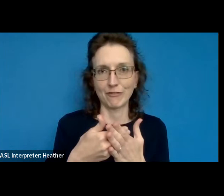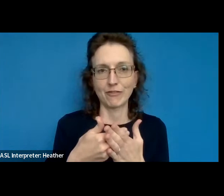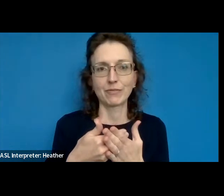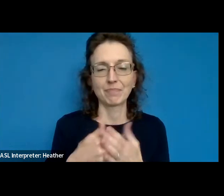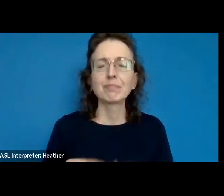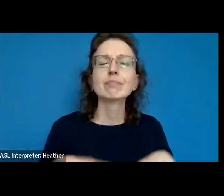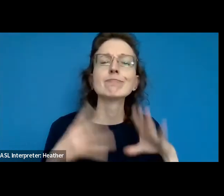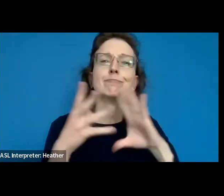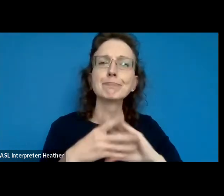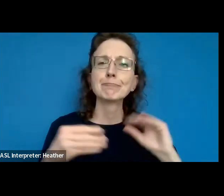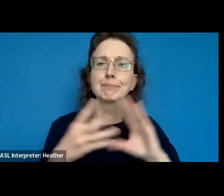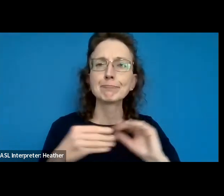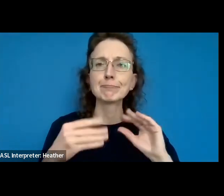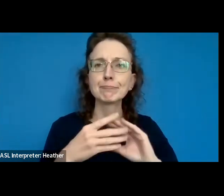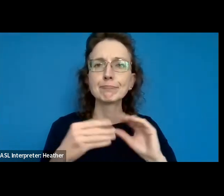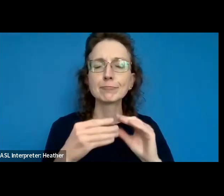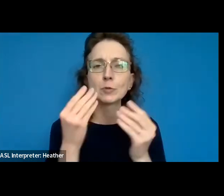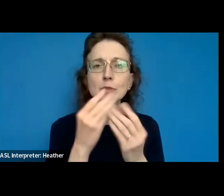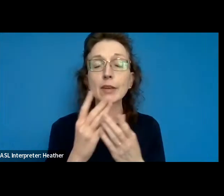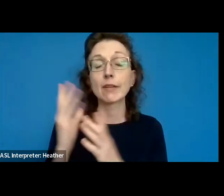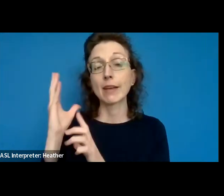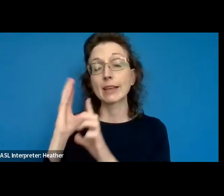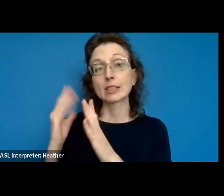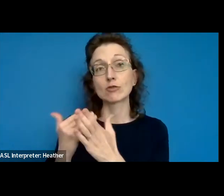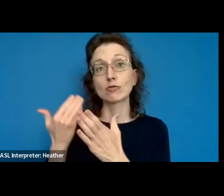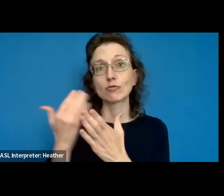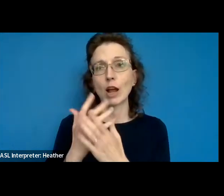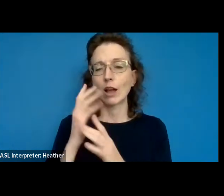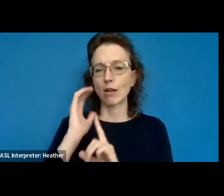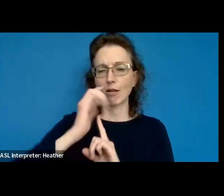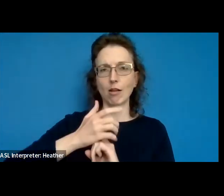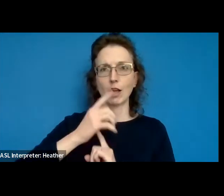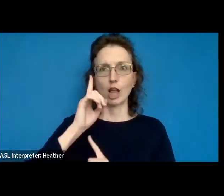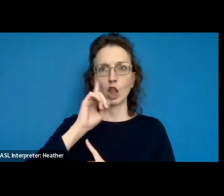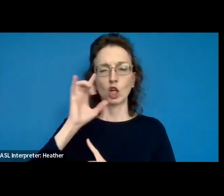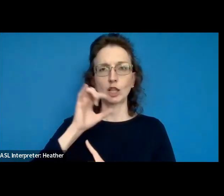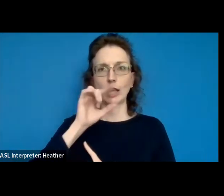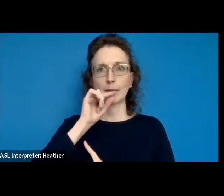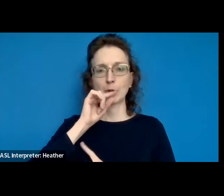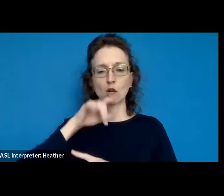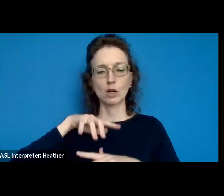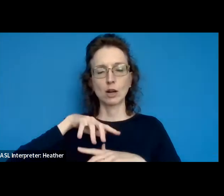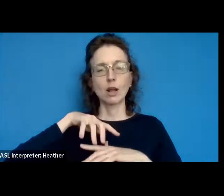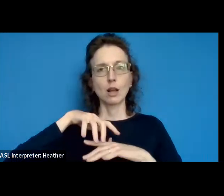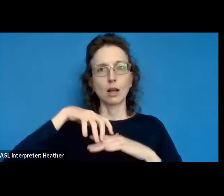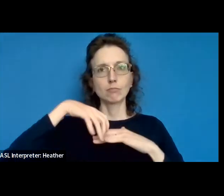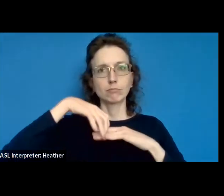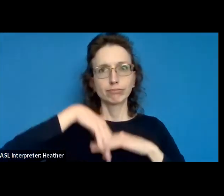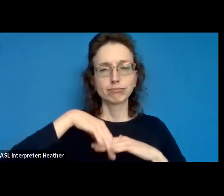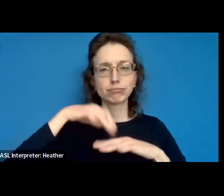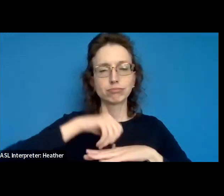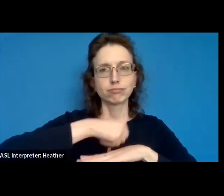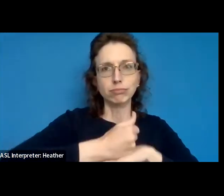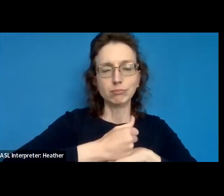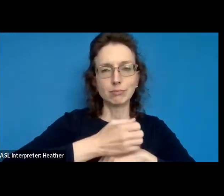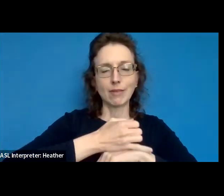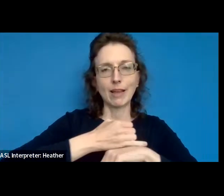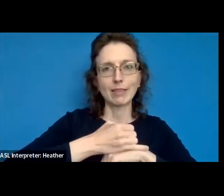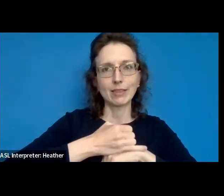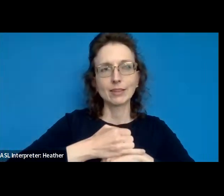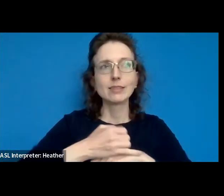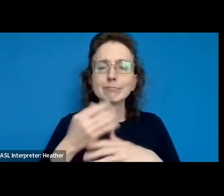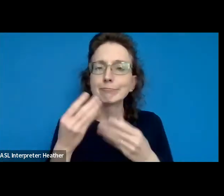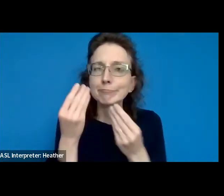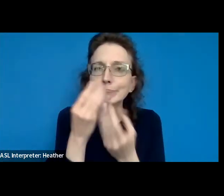that ancestors came in the form of a bird to settle that particular island, it's basically telling us the story